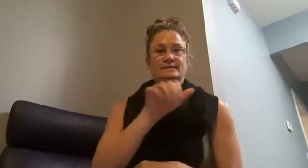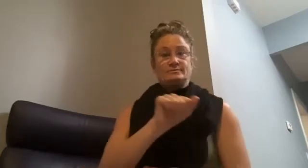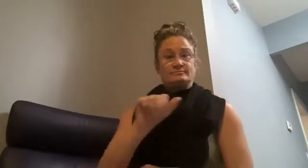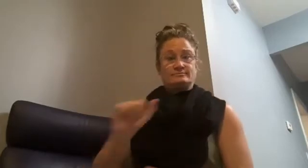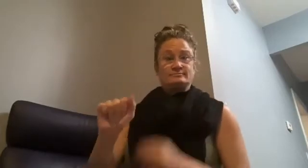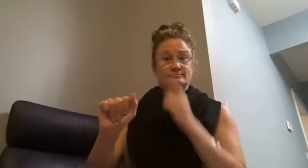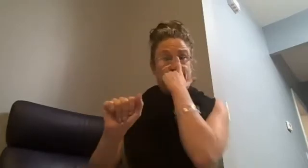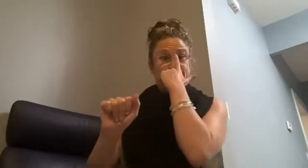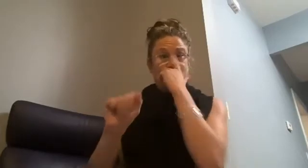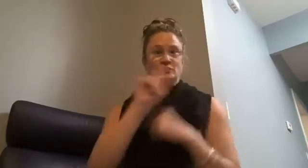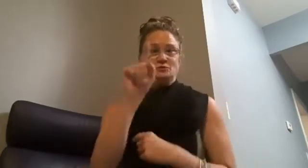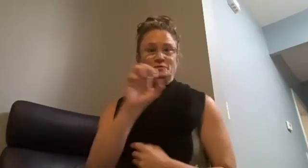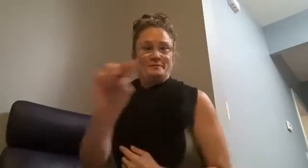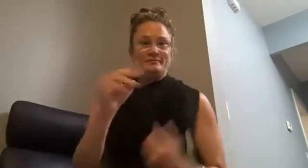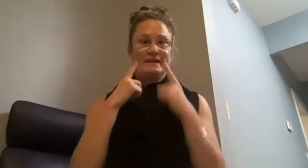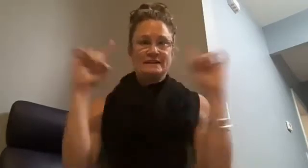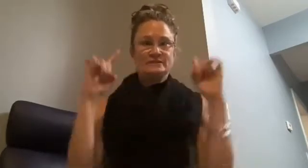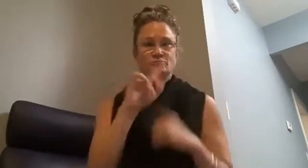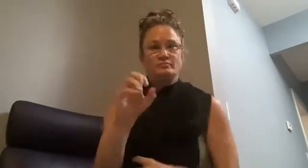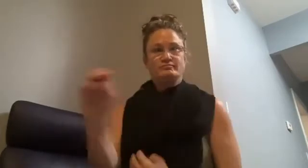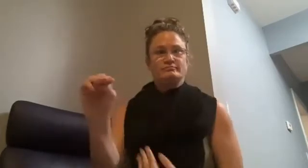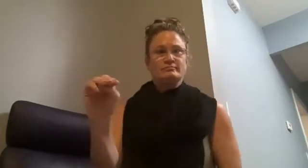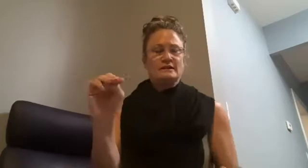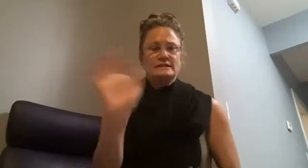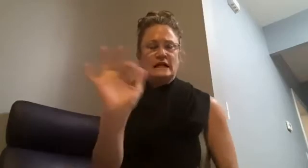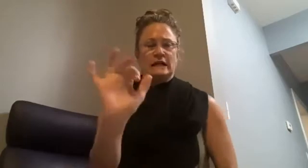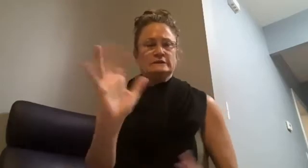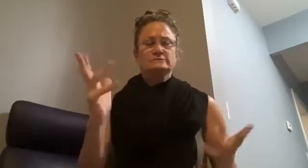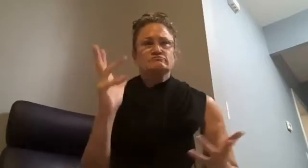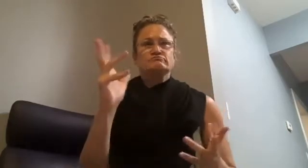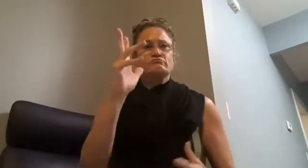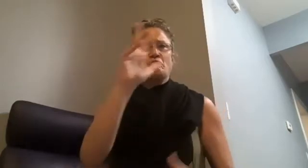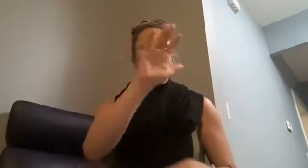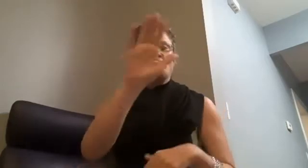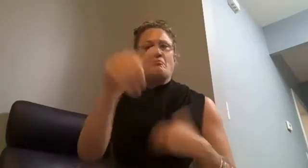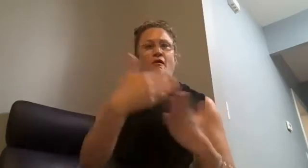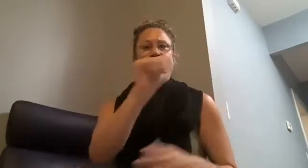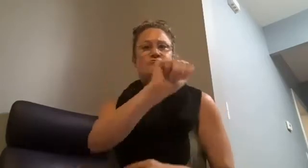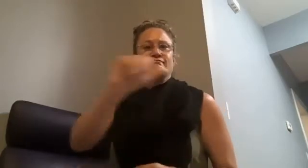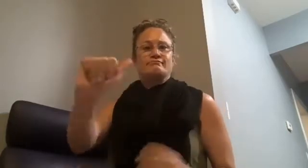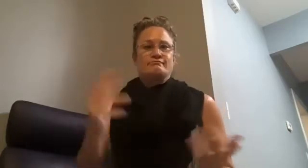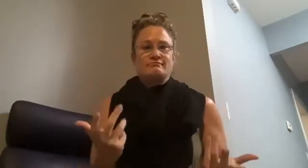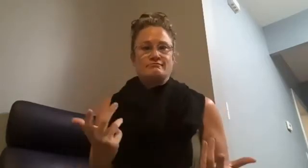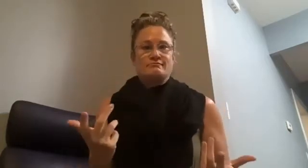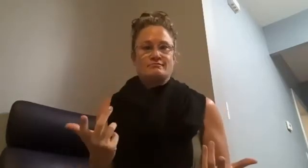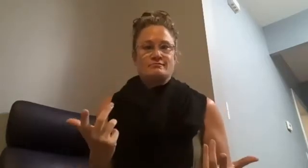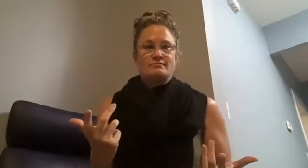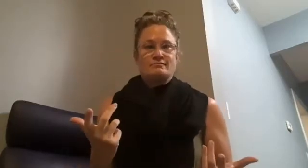went online. Like, an entire fellowship that has only known the experience for the most part of being in-person